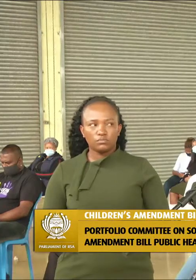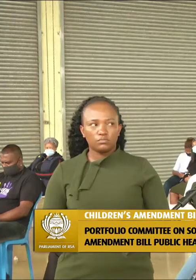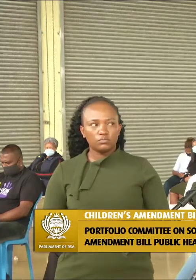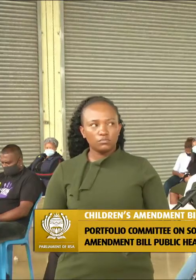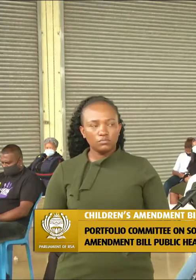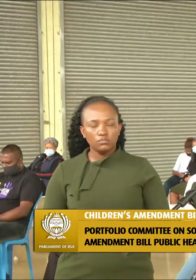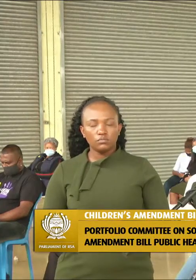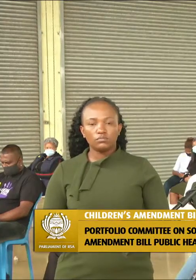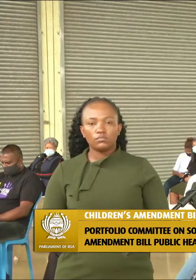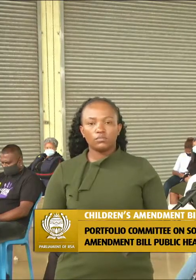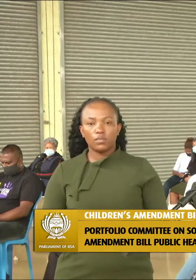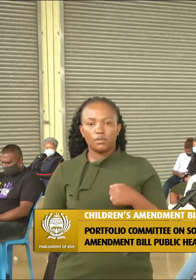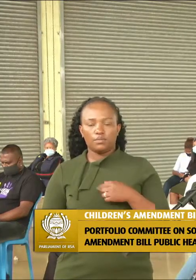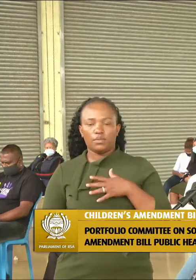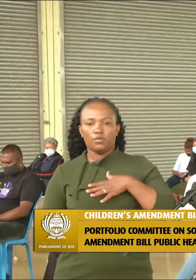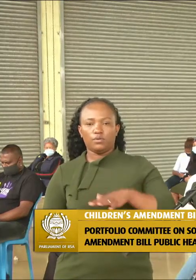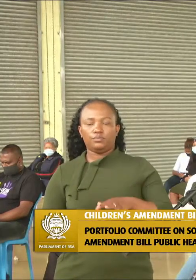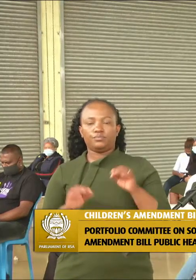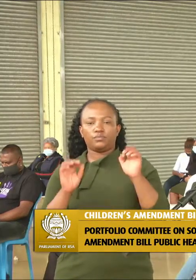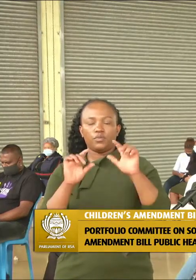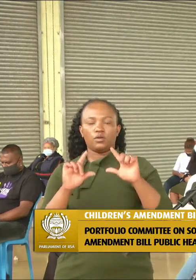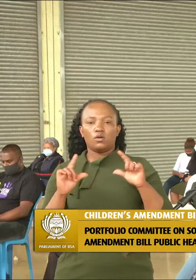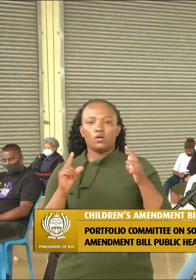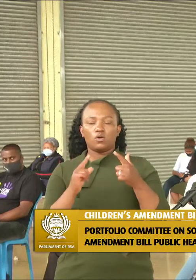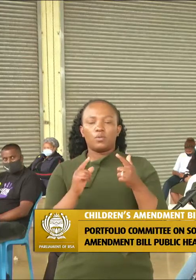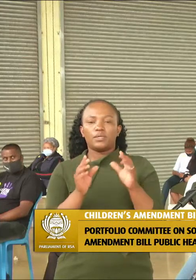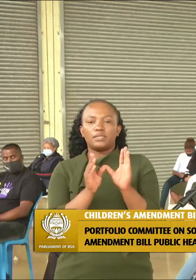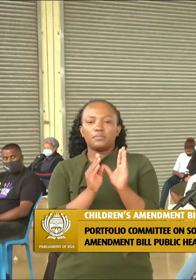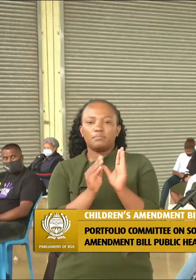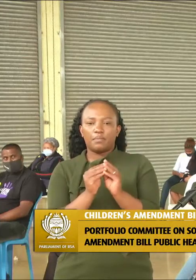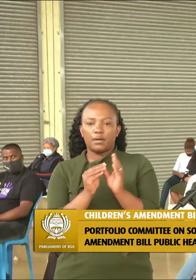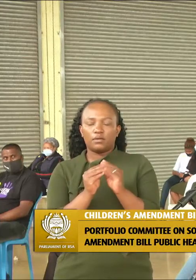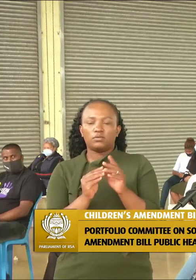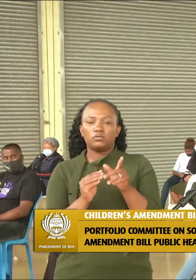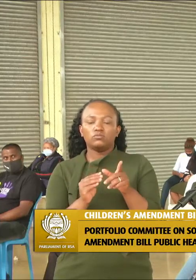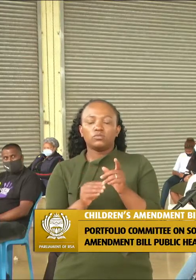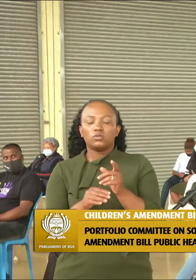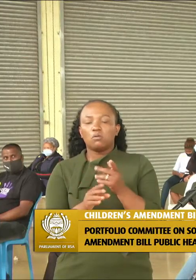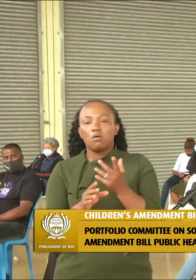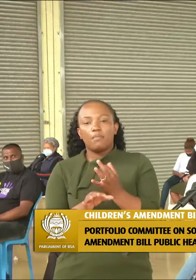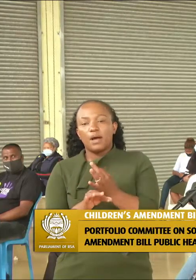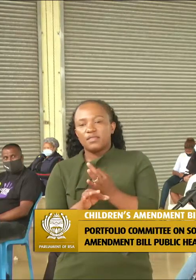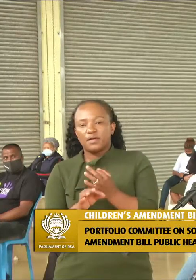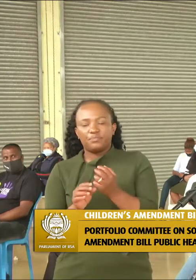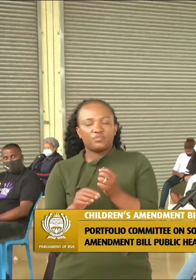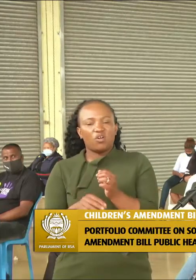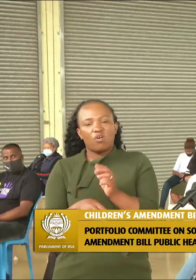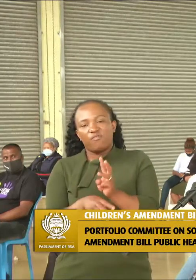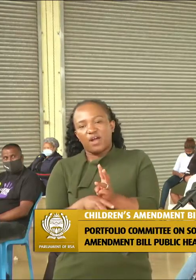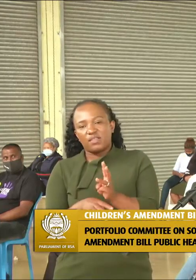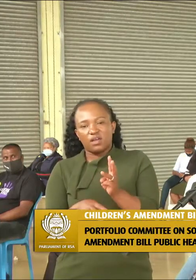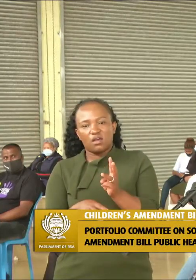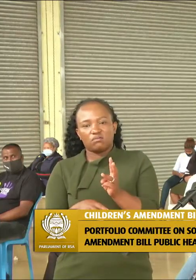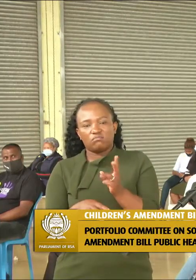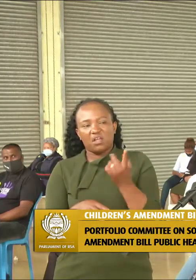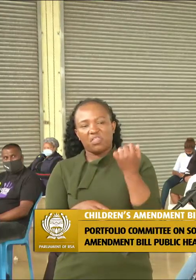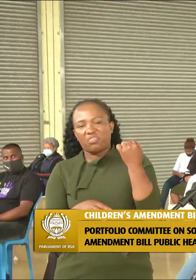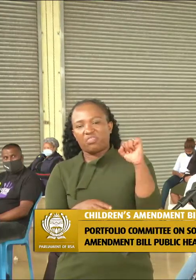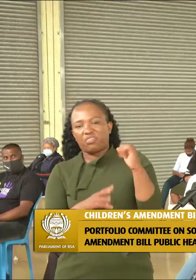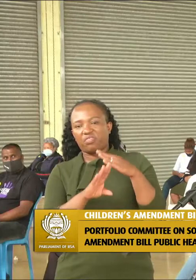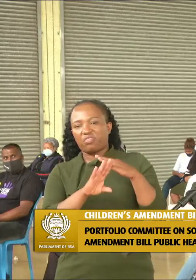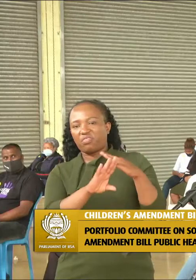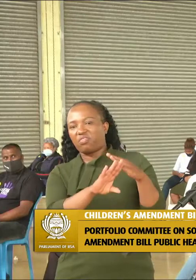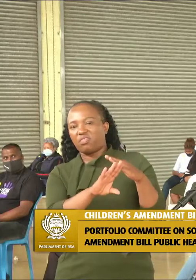like the committee to look at parental alienation. I would suppose or suggest including a section that